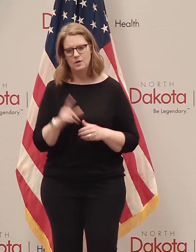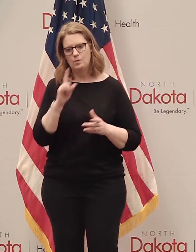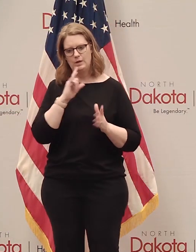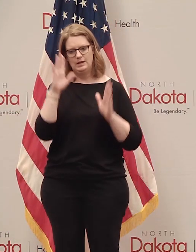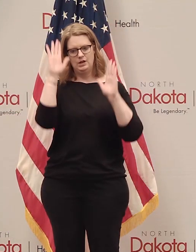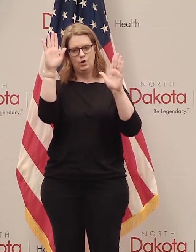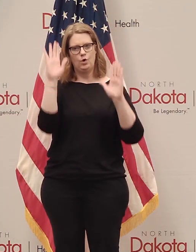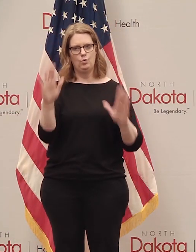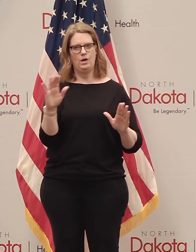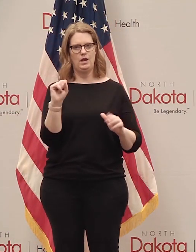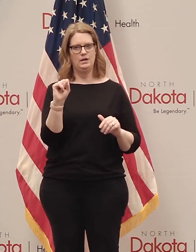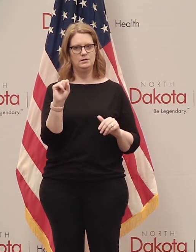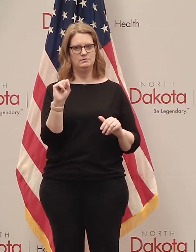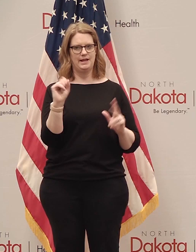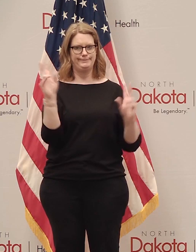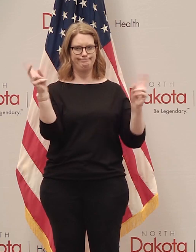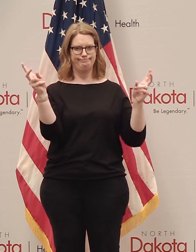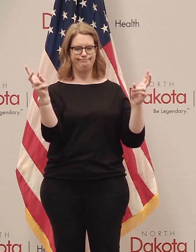year that was